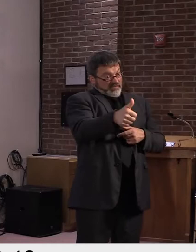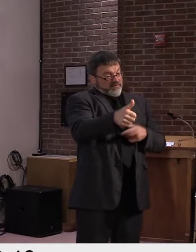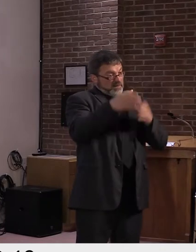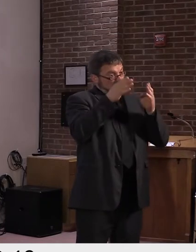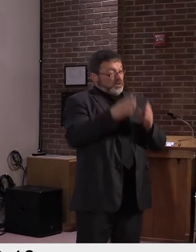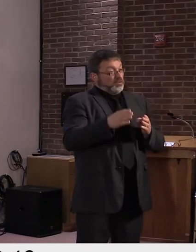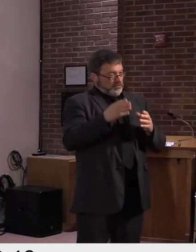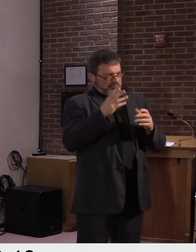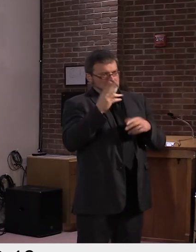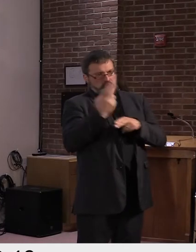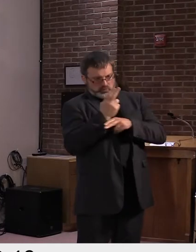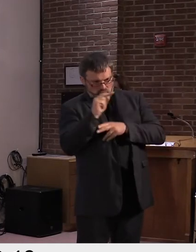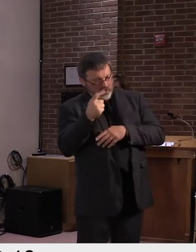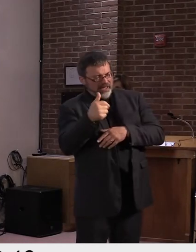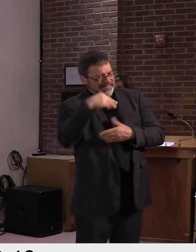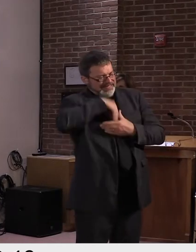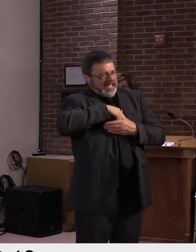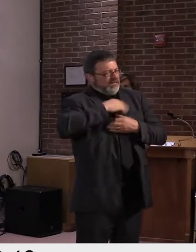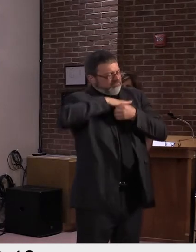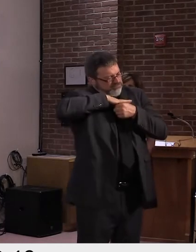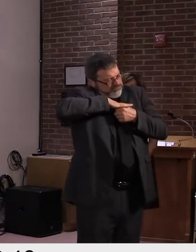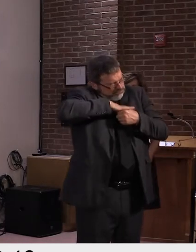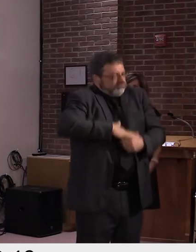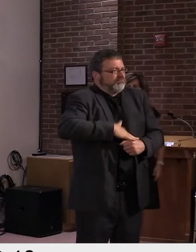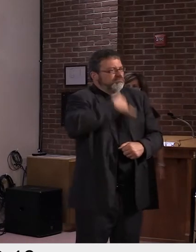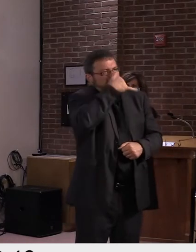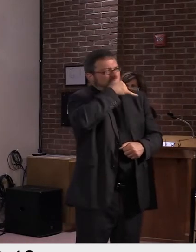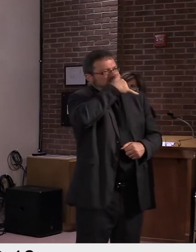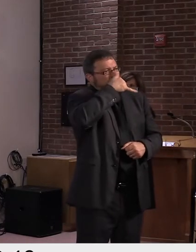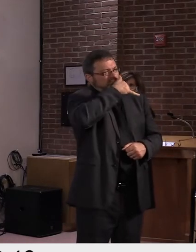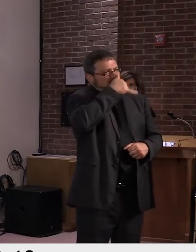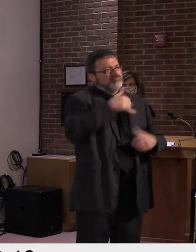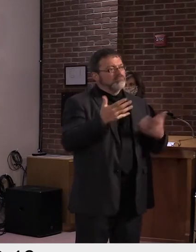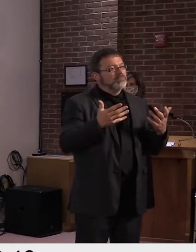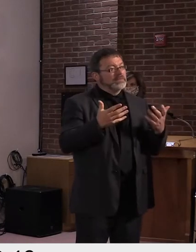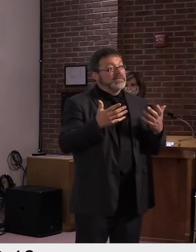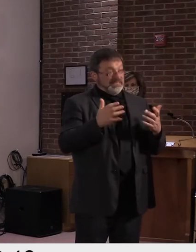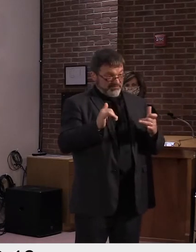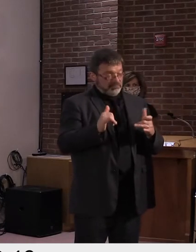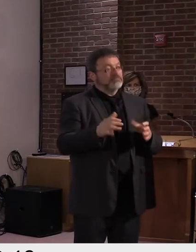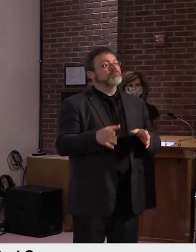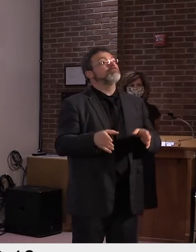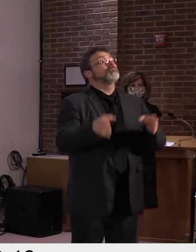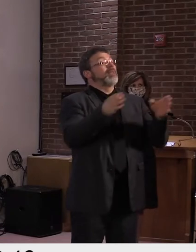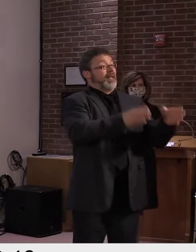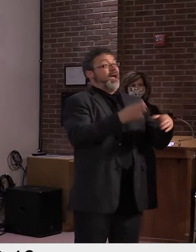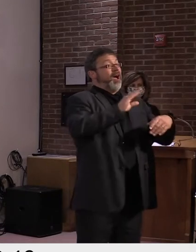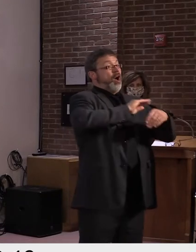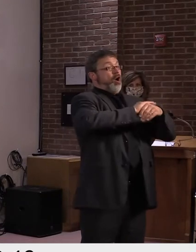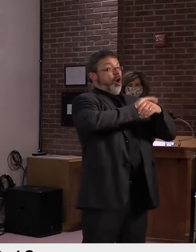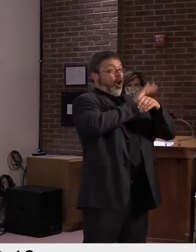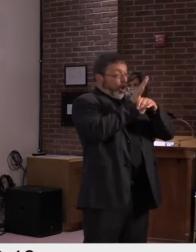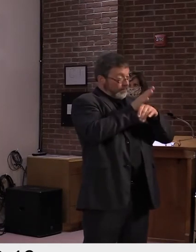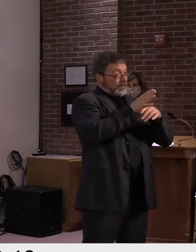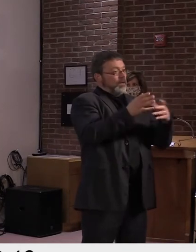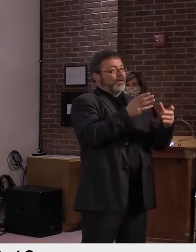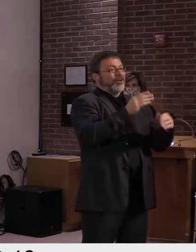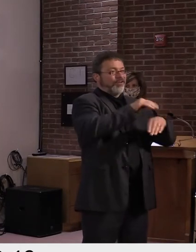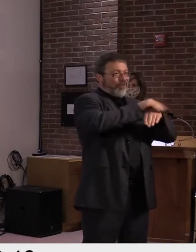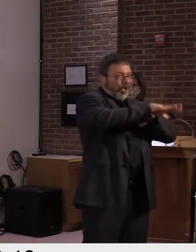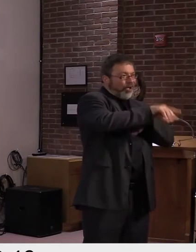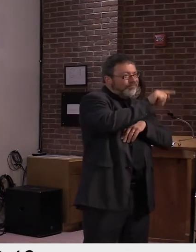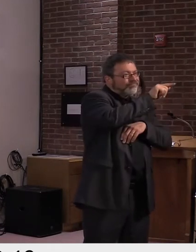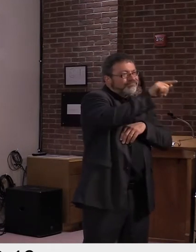also lead to more, not just anxiety, but depression. And we know that those are often associated with